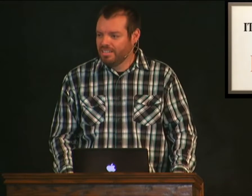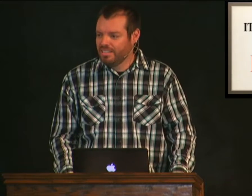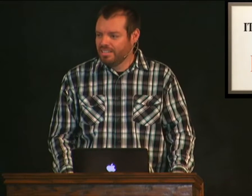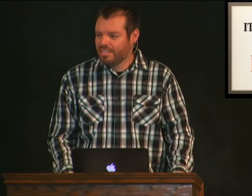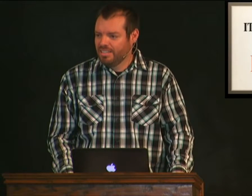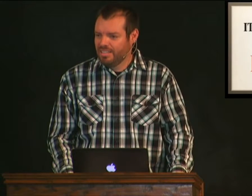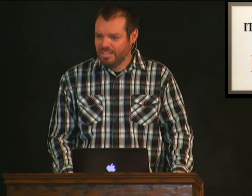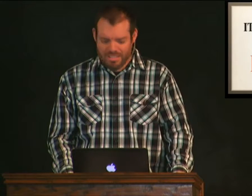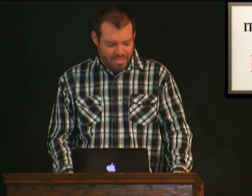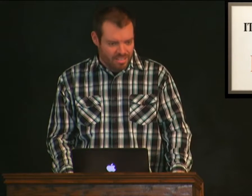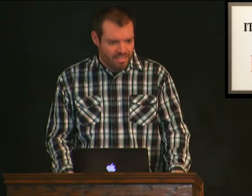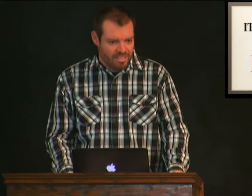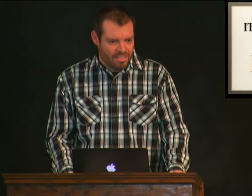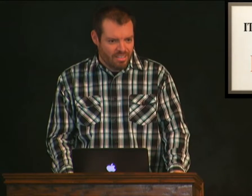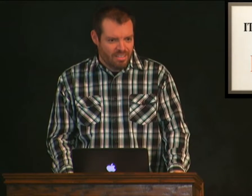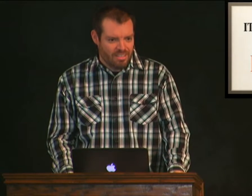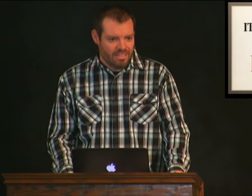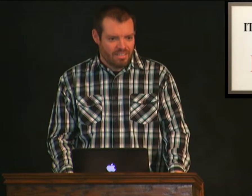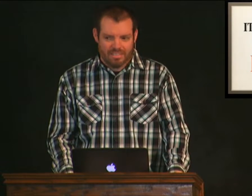there.